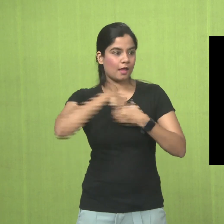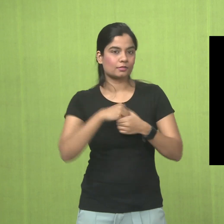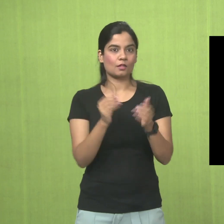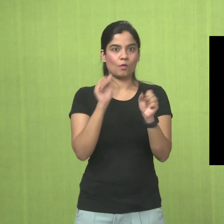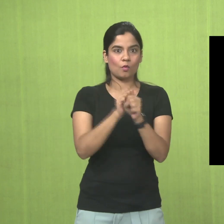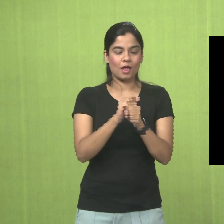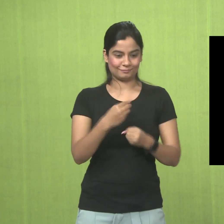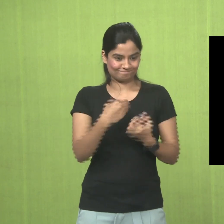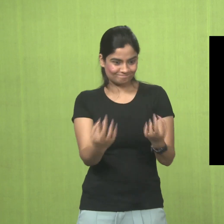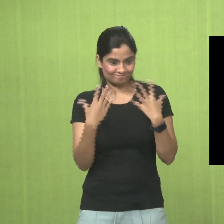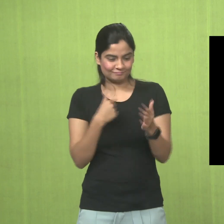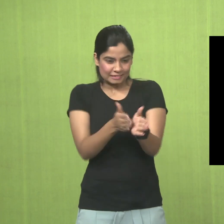do.